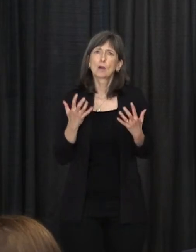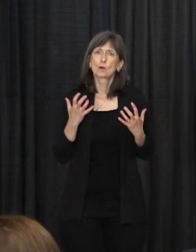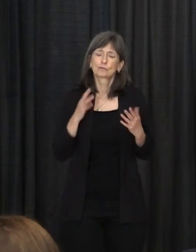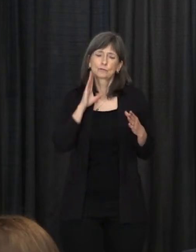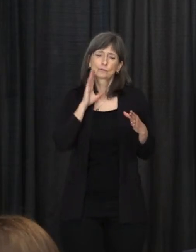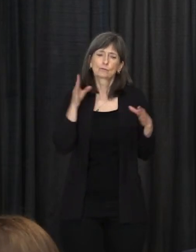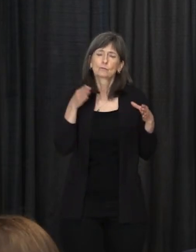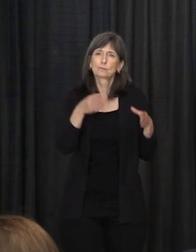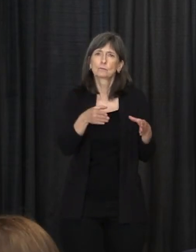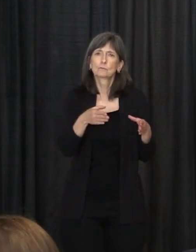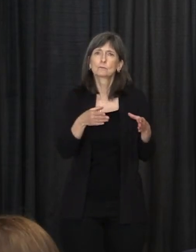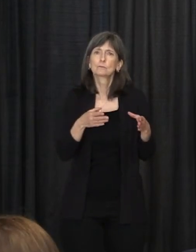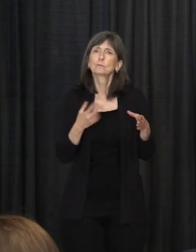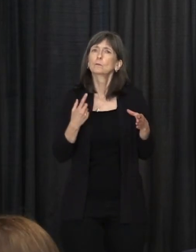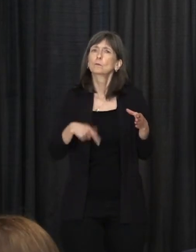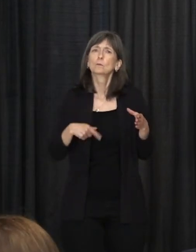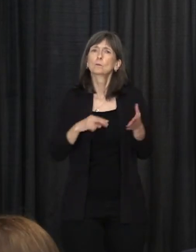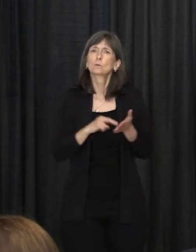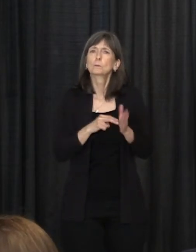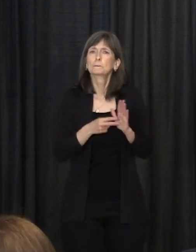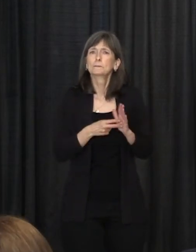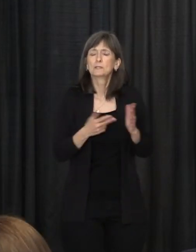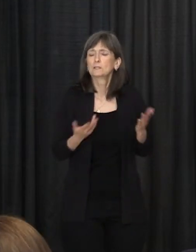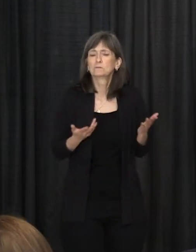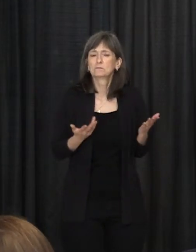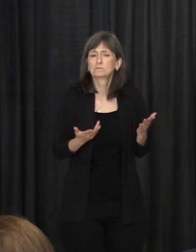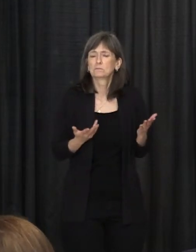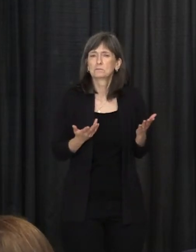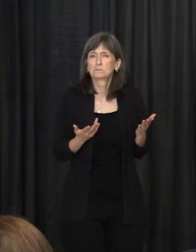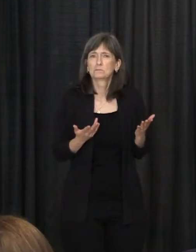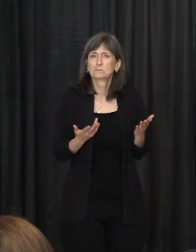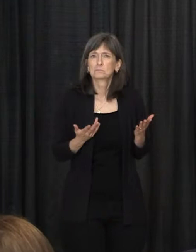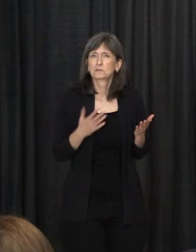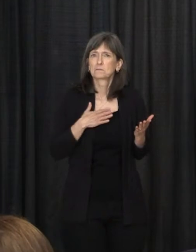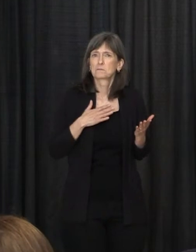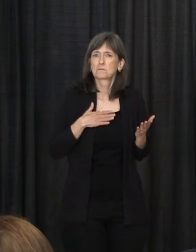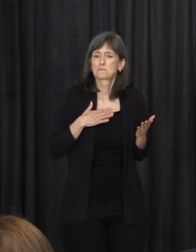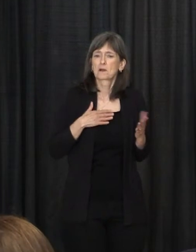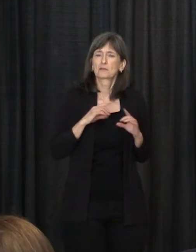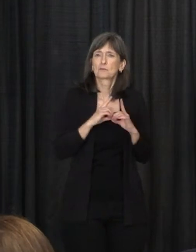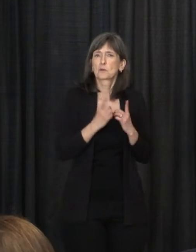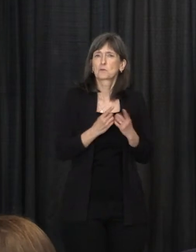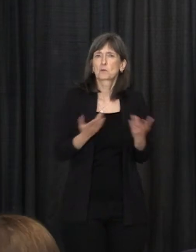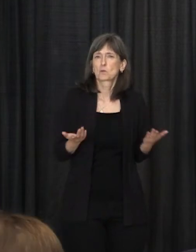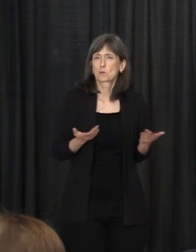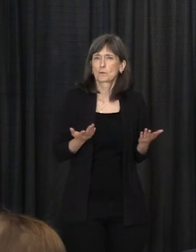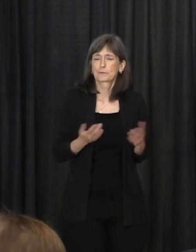highlight what that commitment looks like in my portfolio.